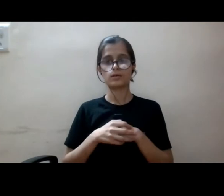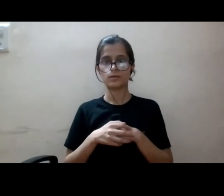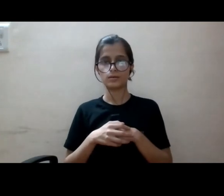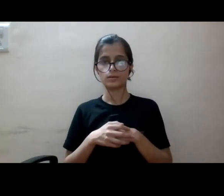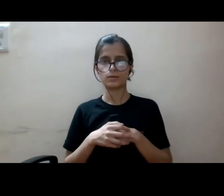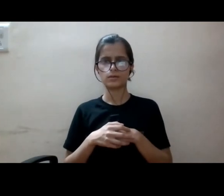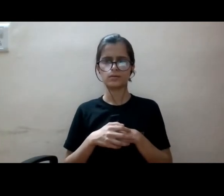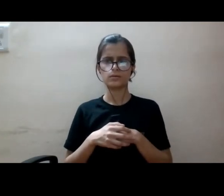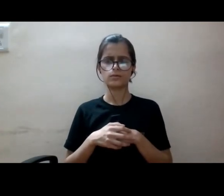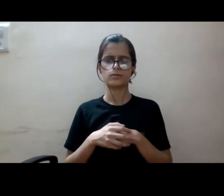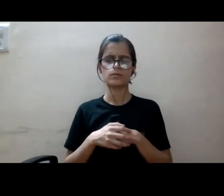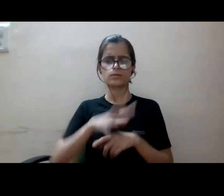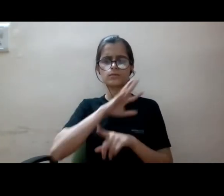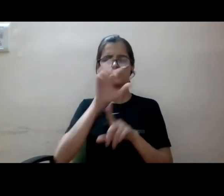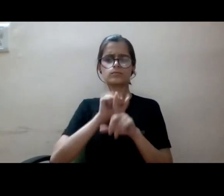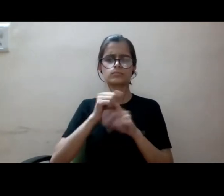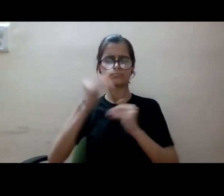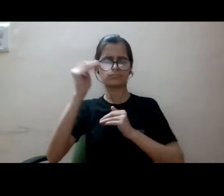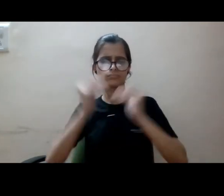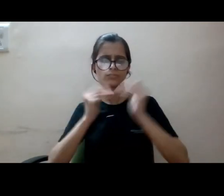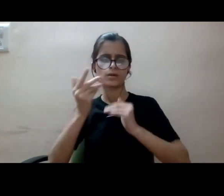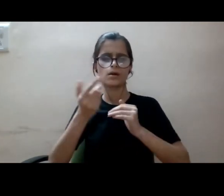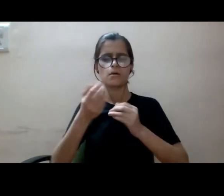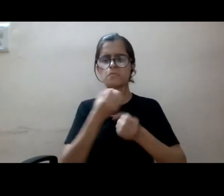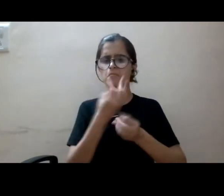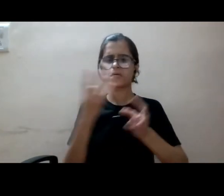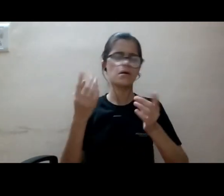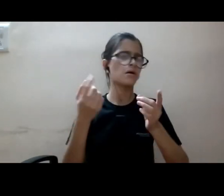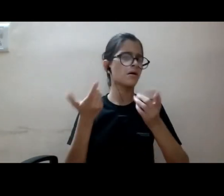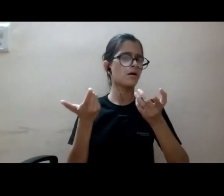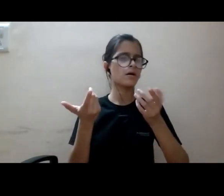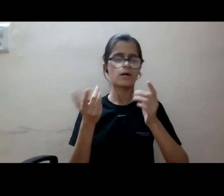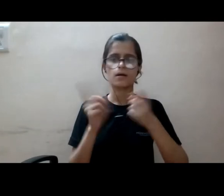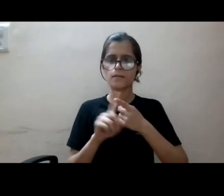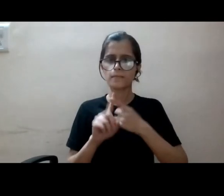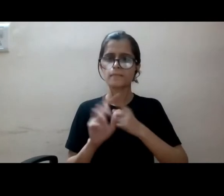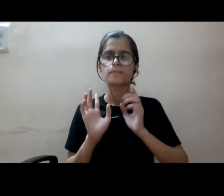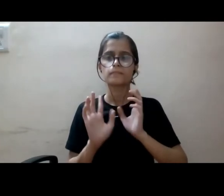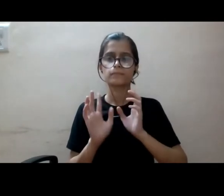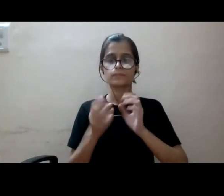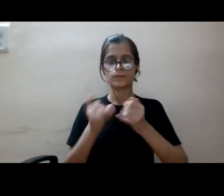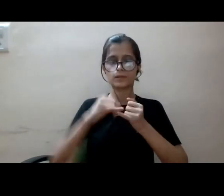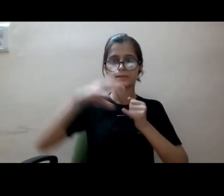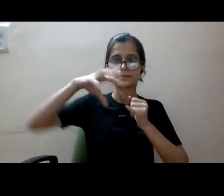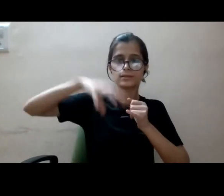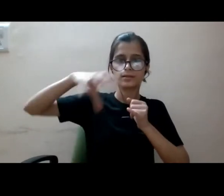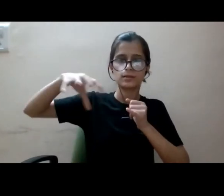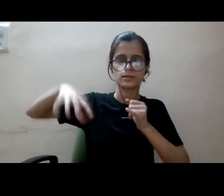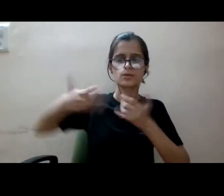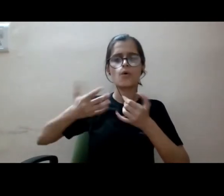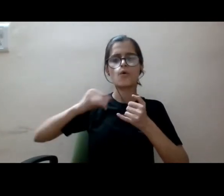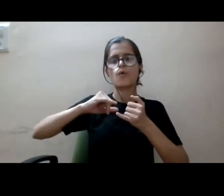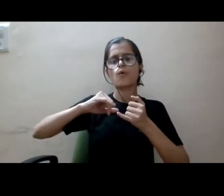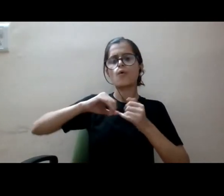Cultural diplomacy is many things, of course. It's been a determined product of states or state influence throughout